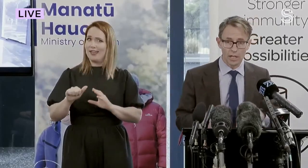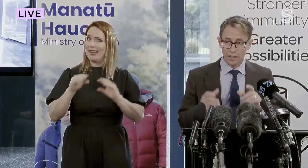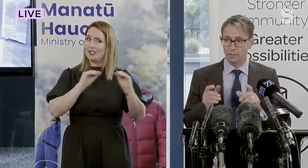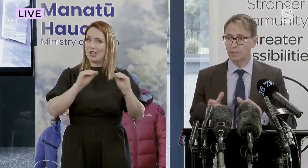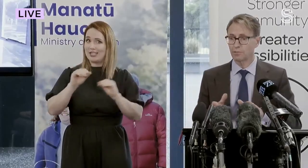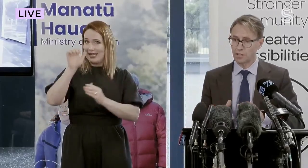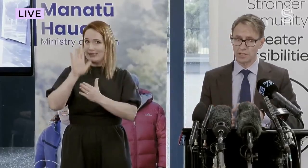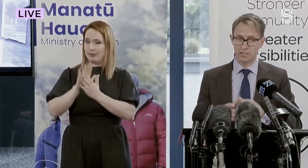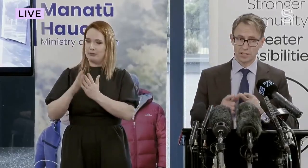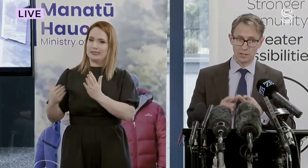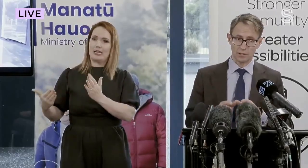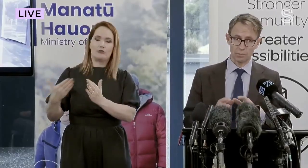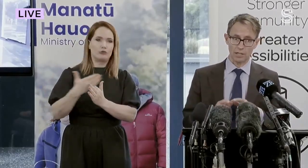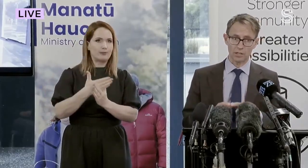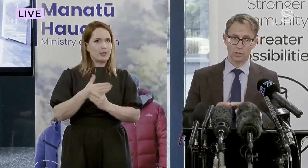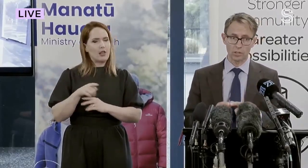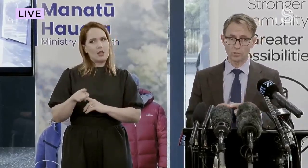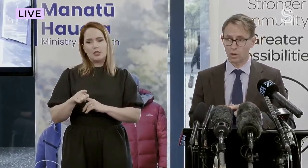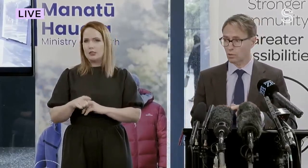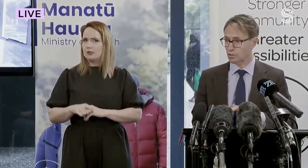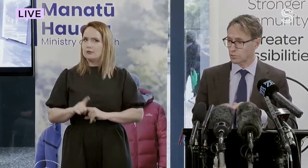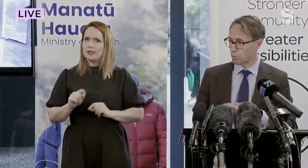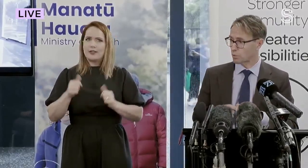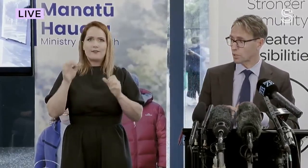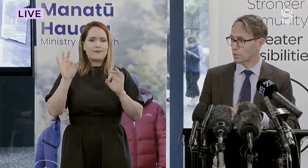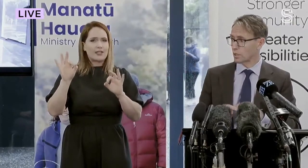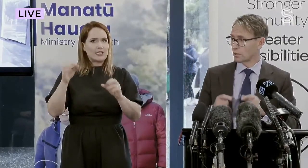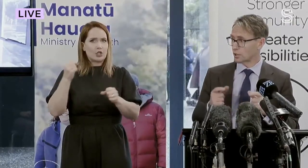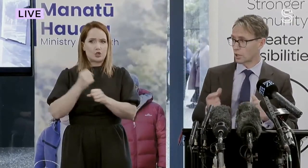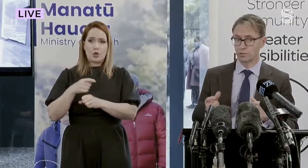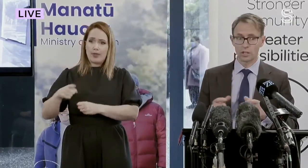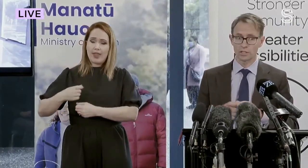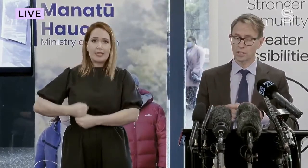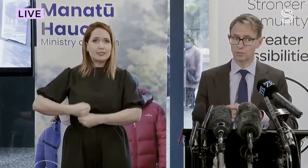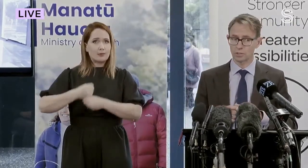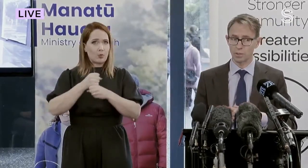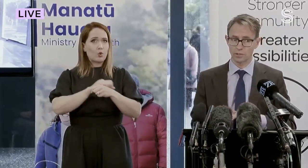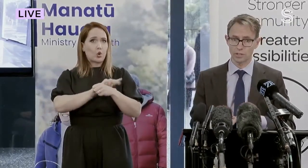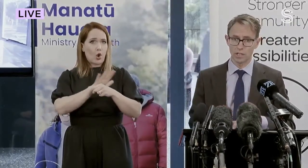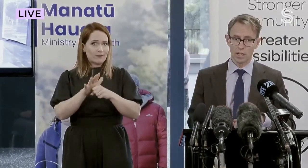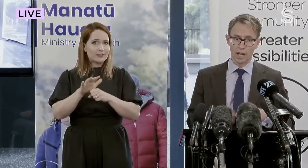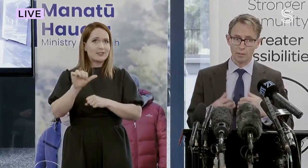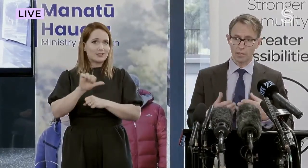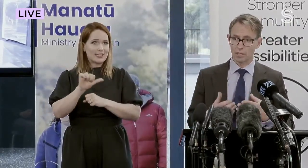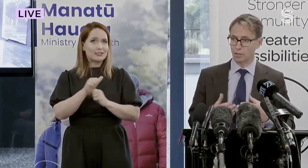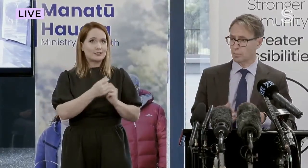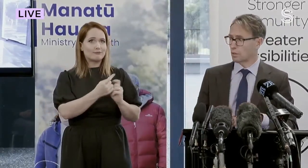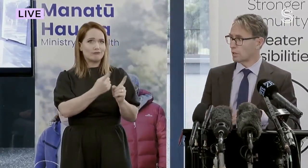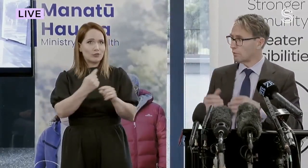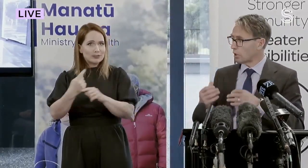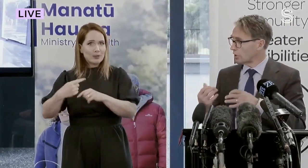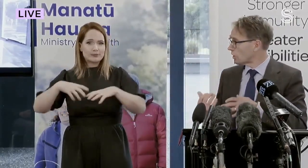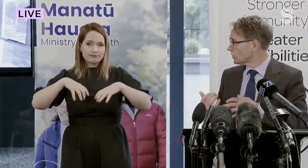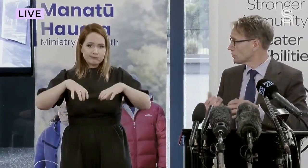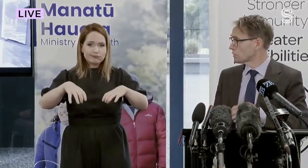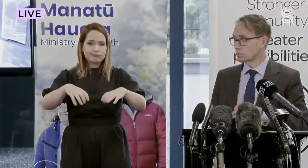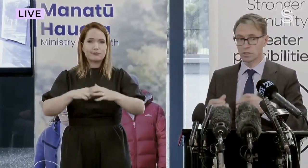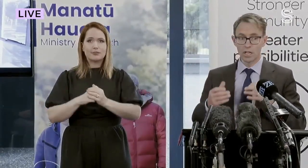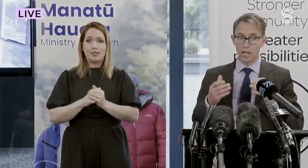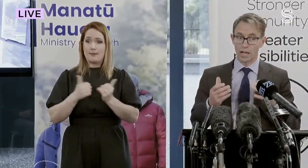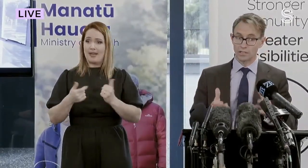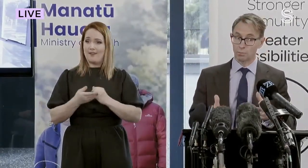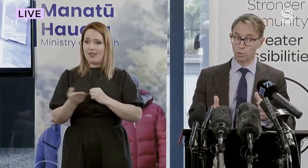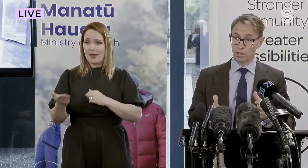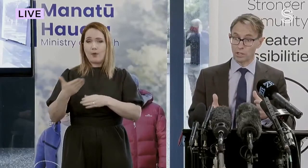disrupted, and they've been fantastic. They've played a critical role in supporting the Covid-19 response, many of them in